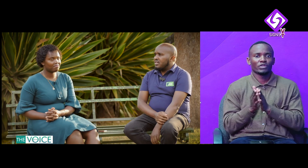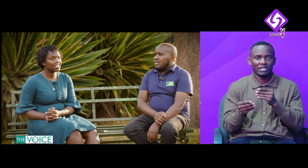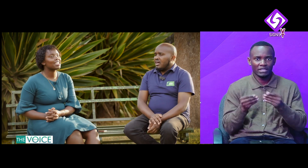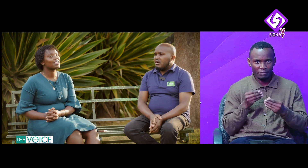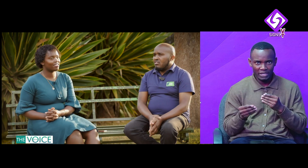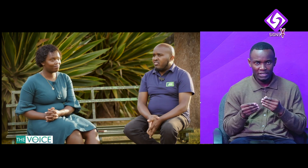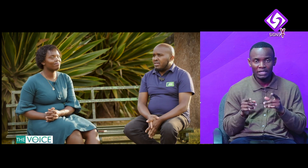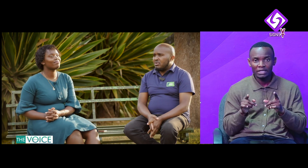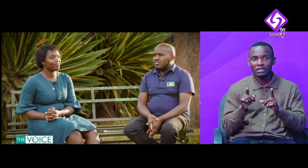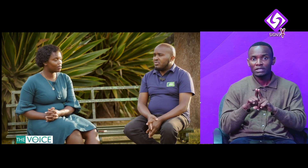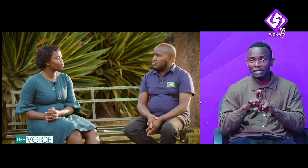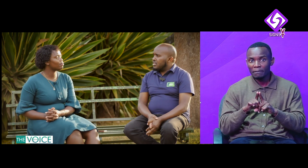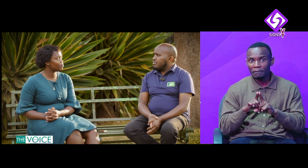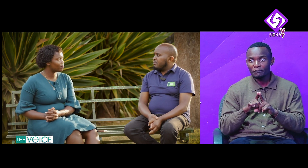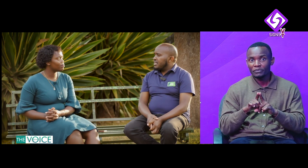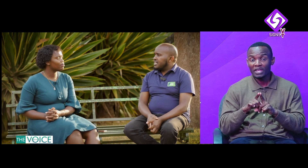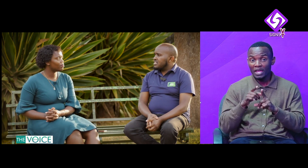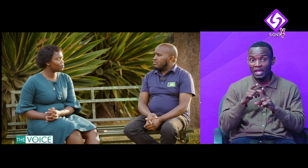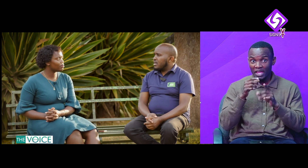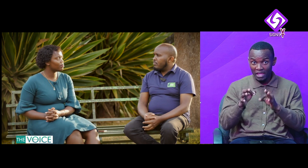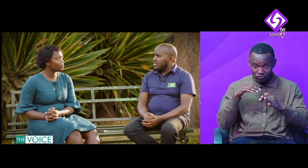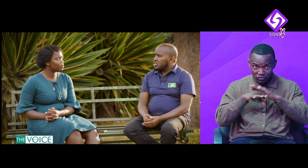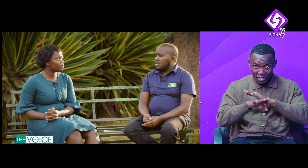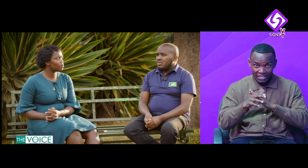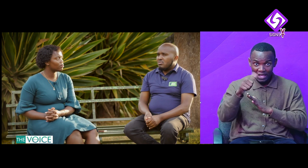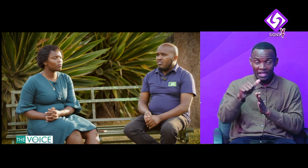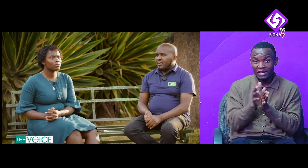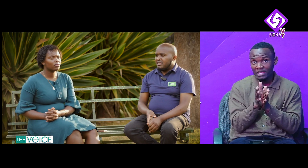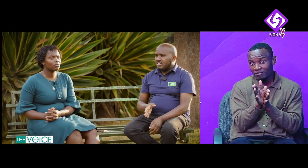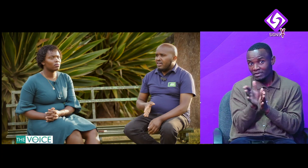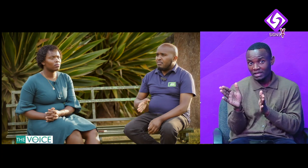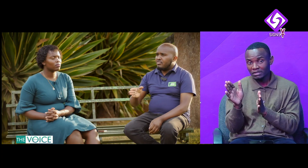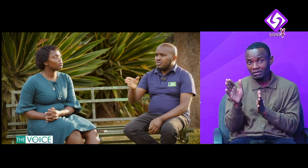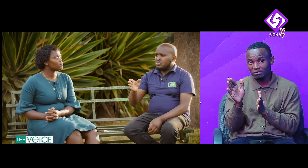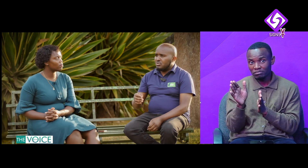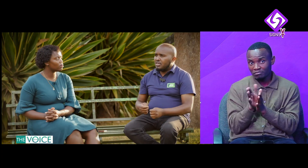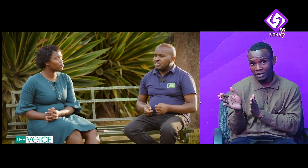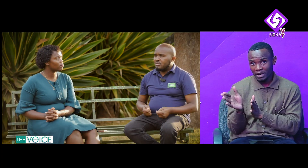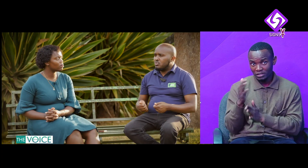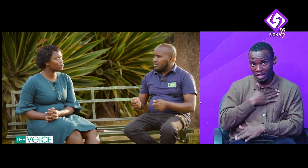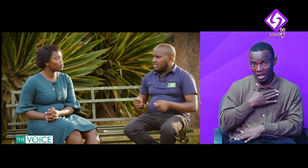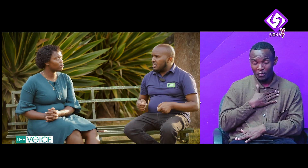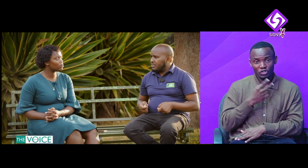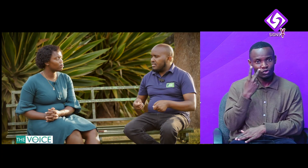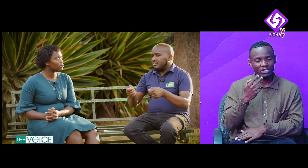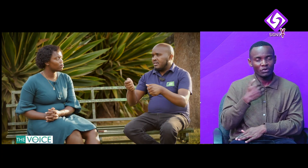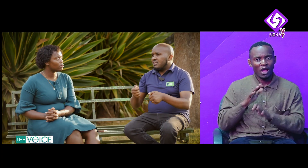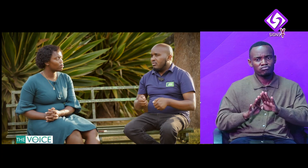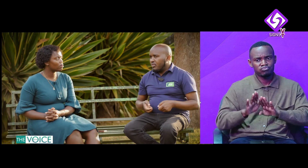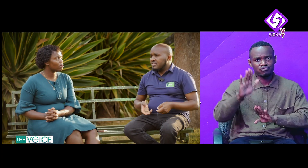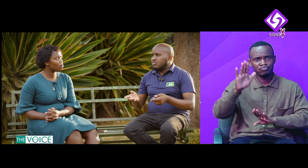disabled. You'll find whenever you go to any KCB bank branch, you'll find there's a ramp for those who are not able to walk, then they'll